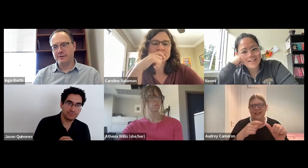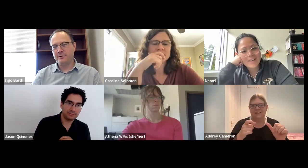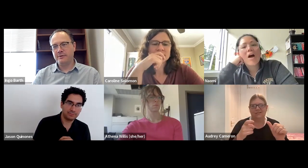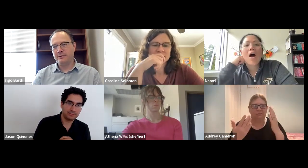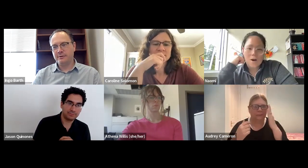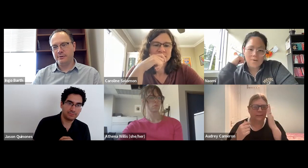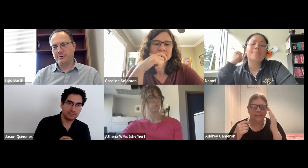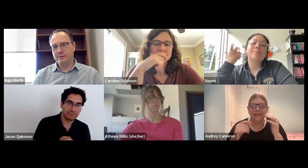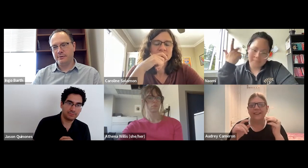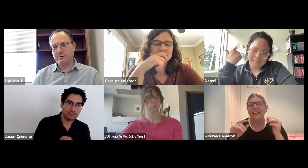Spelling it out for you in BSL.